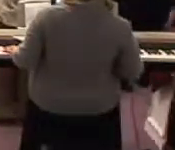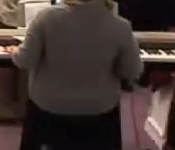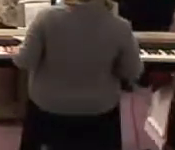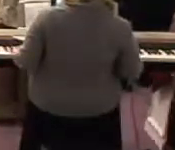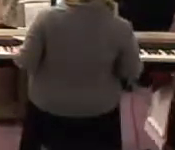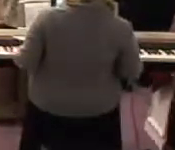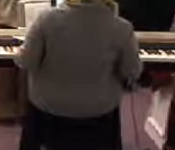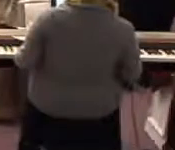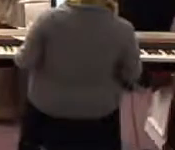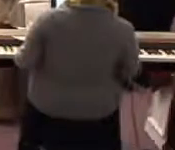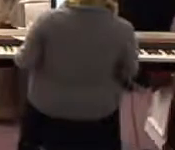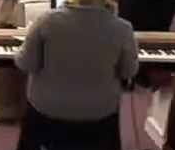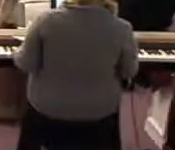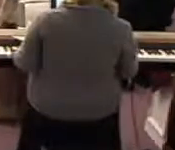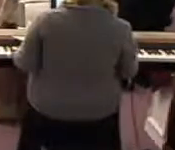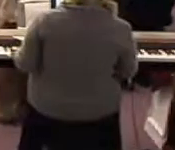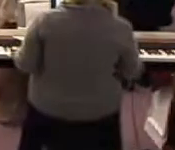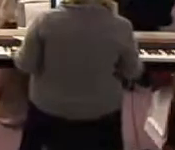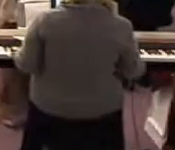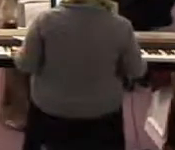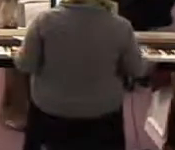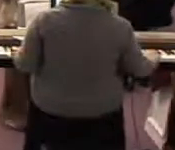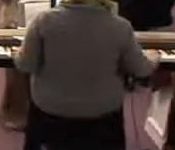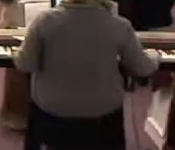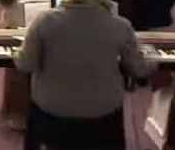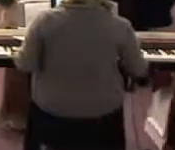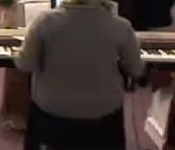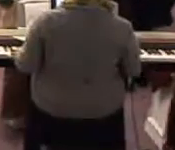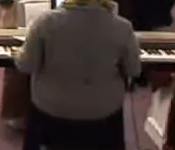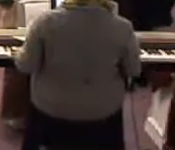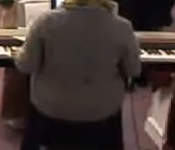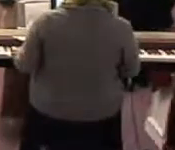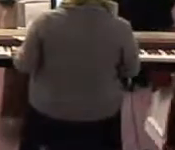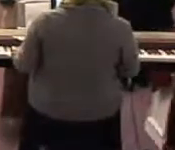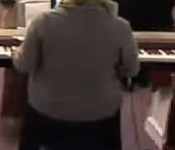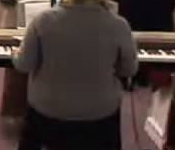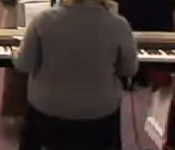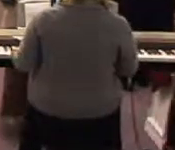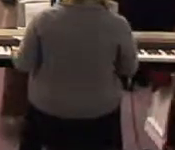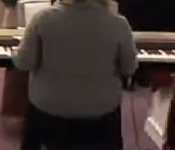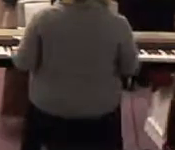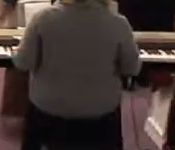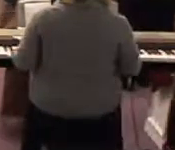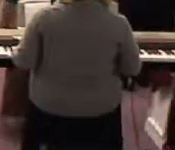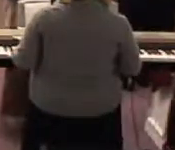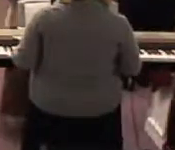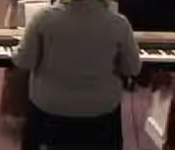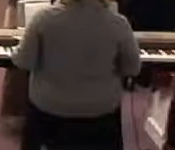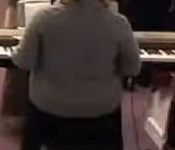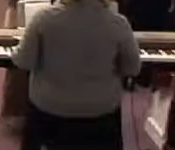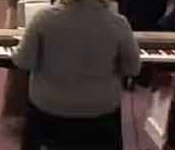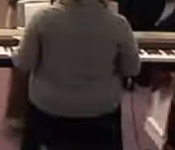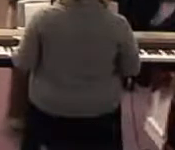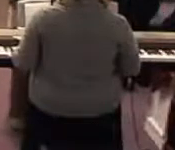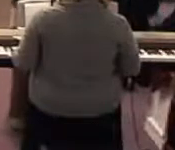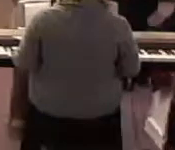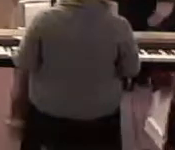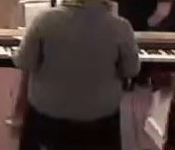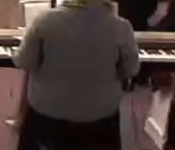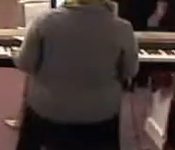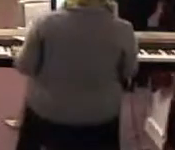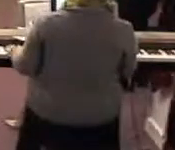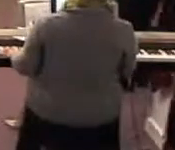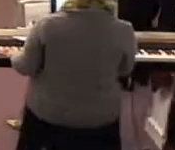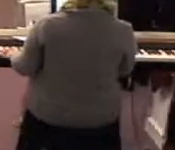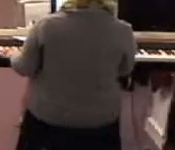Thank you, Lord. Thank you, Jesus. Amen. Amen. As you prepare for the tithes and